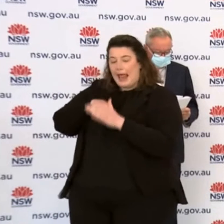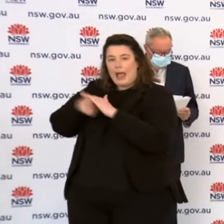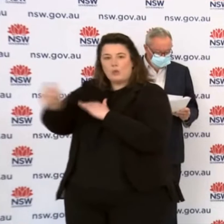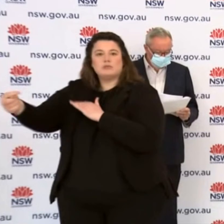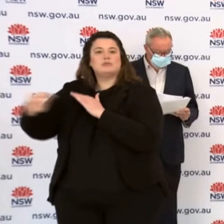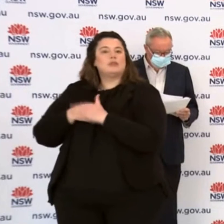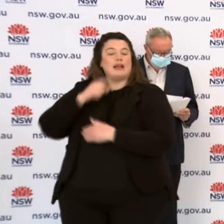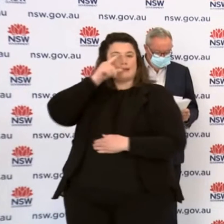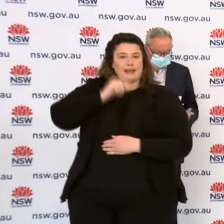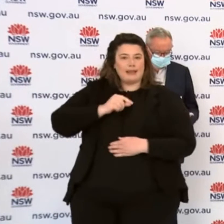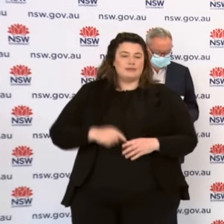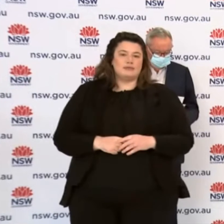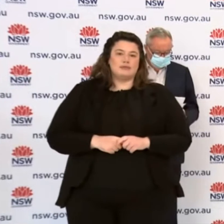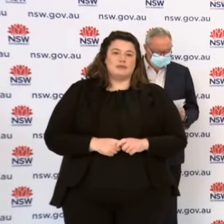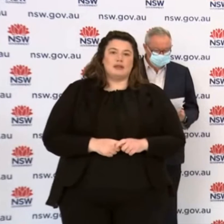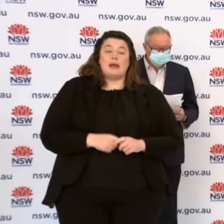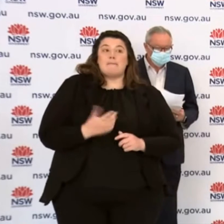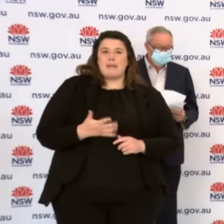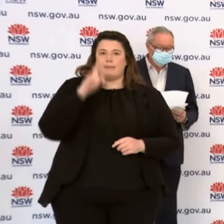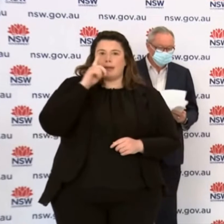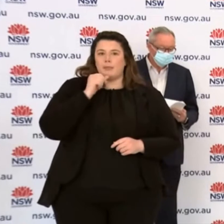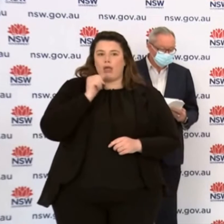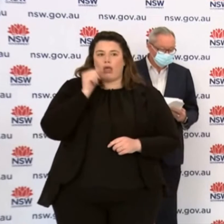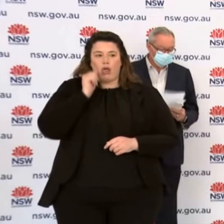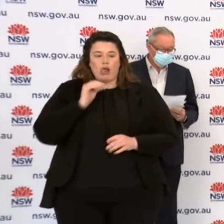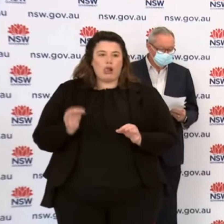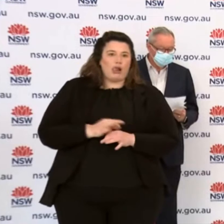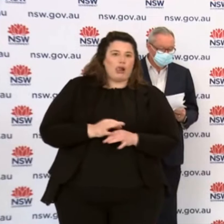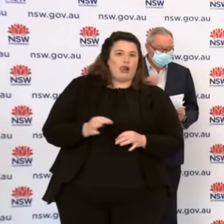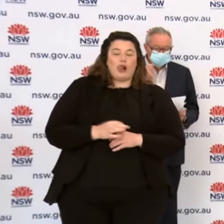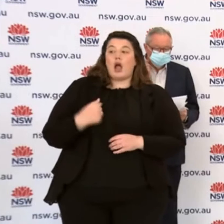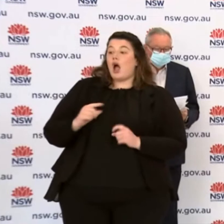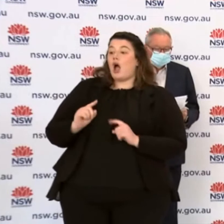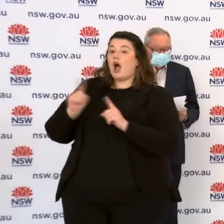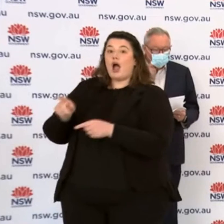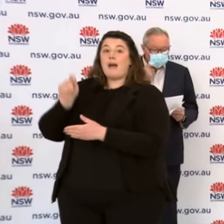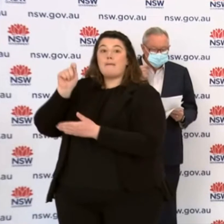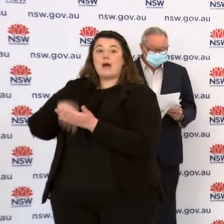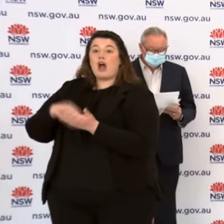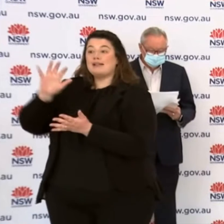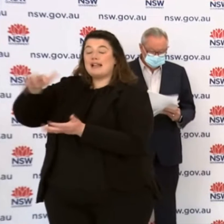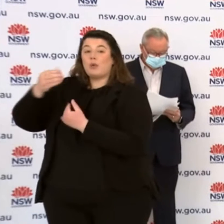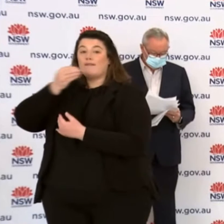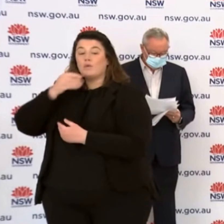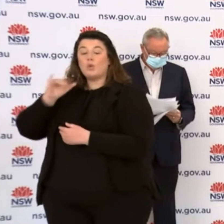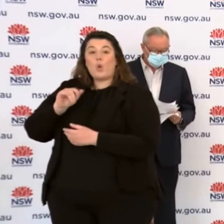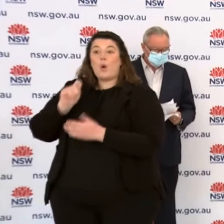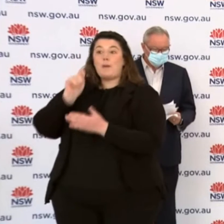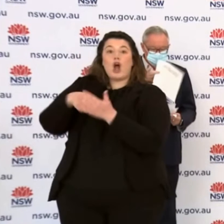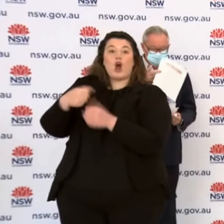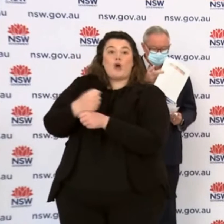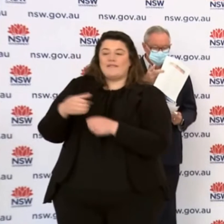that people use that reasonable excuse to go out and purchase food, takeaway food, a coffee, to